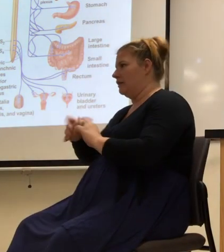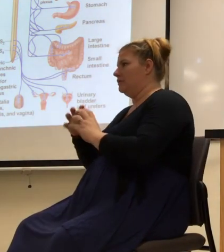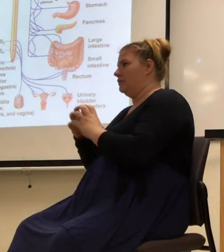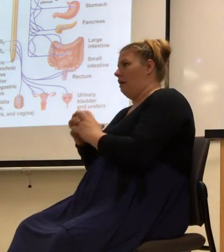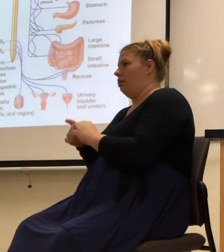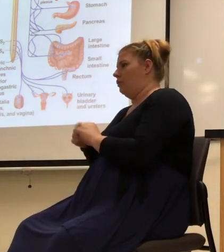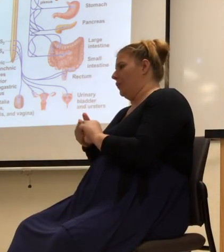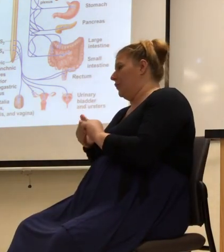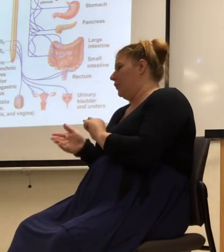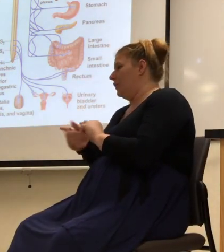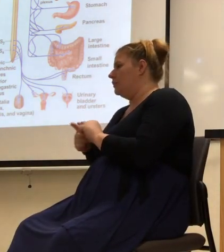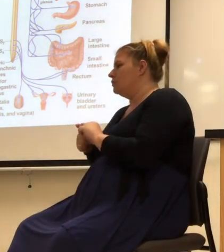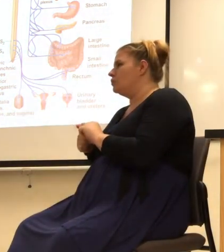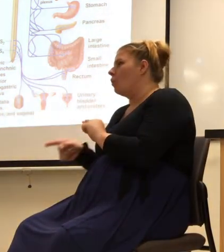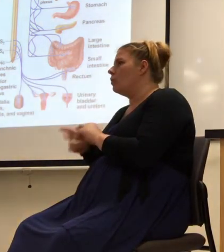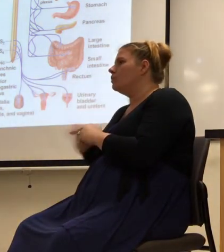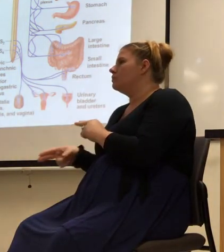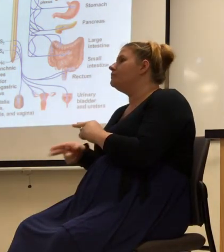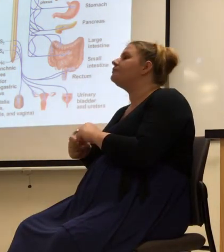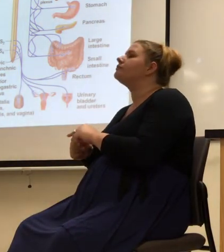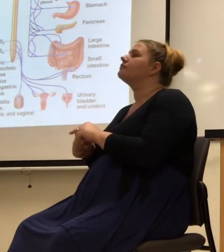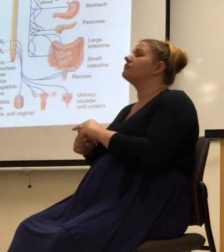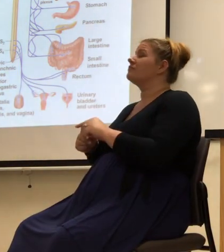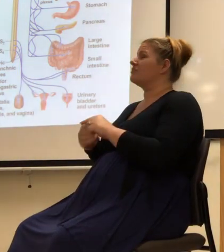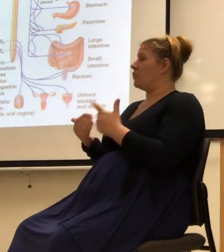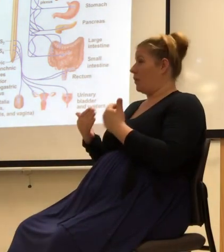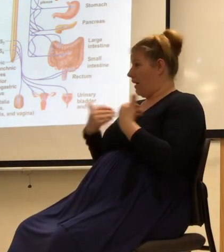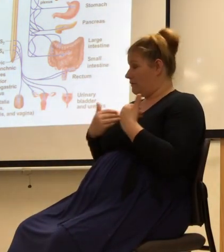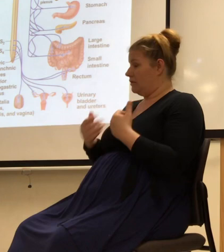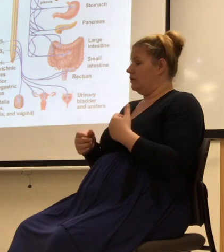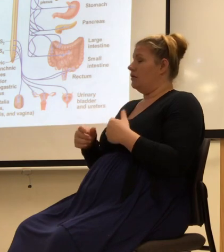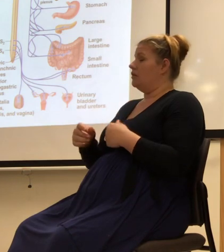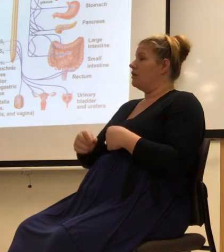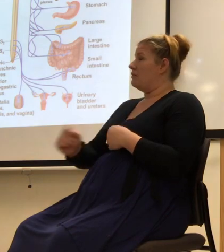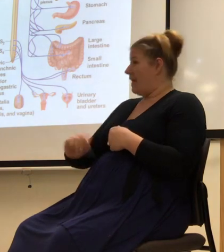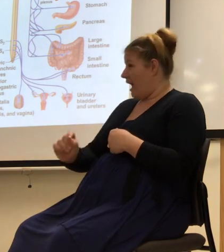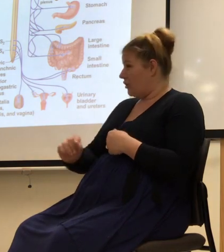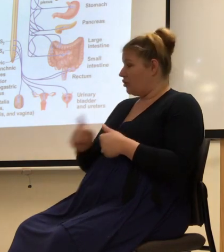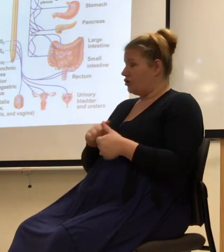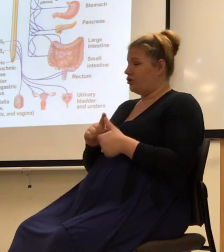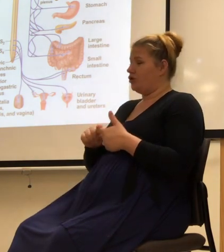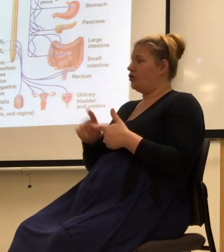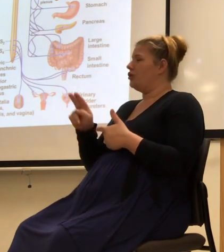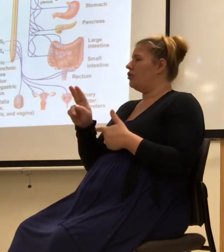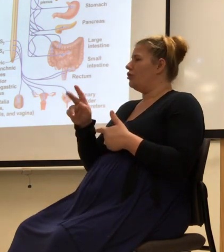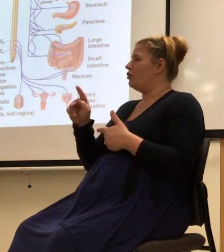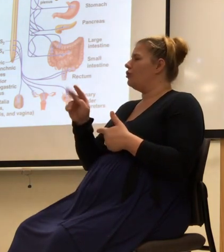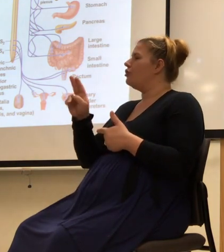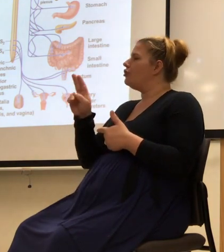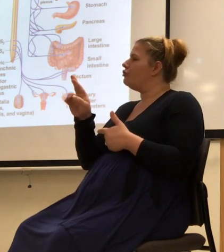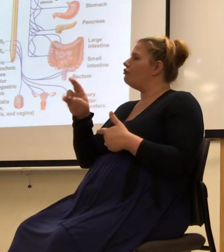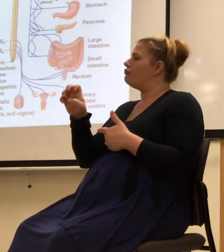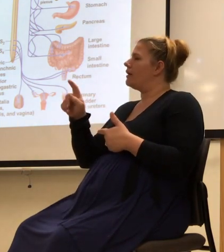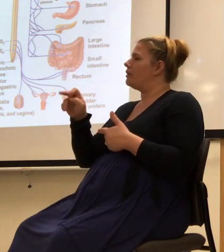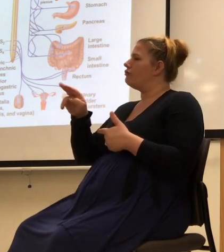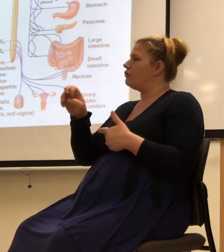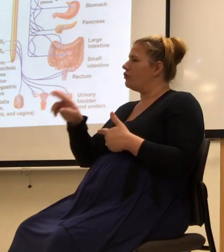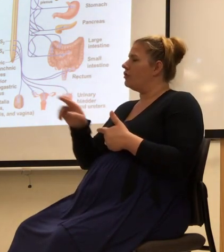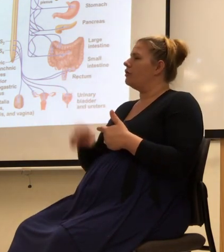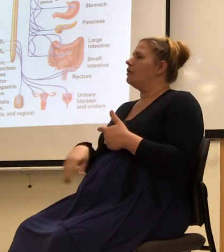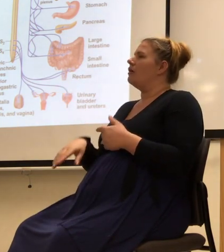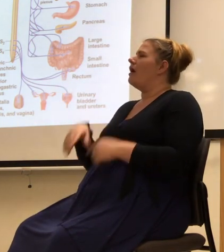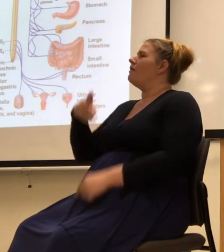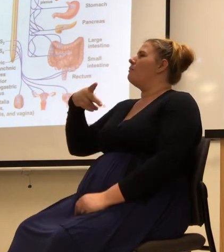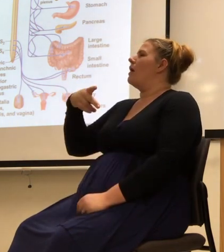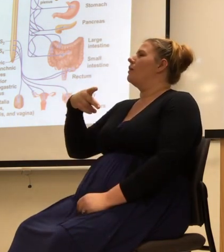So what's down there? You got your urinary bladder, your ureters. The parasympathetic function on the urinary bladder is